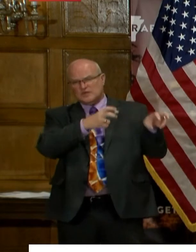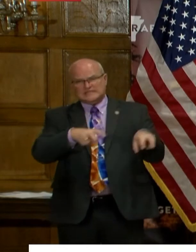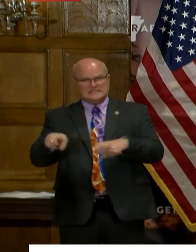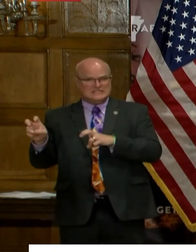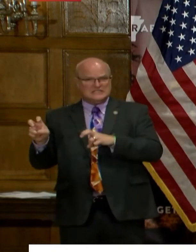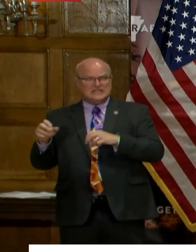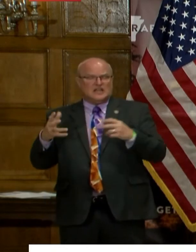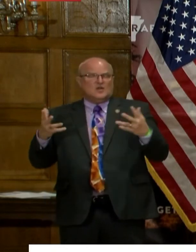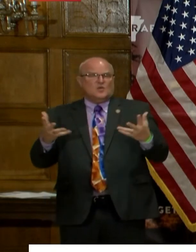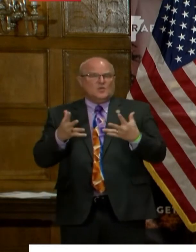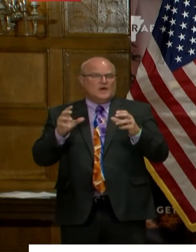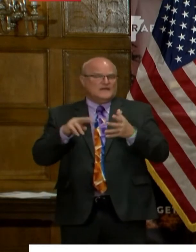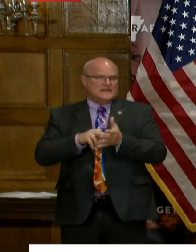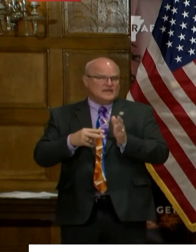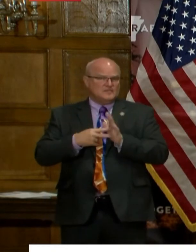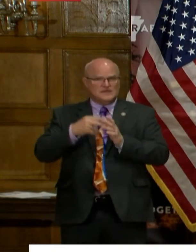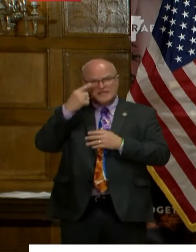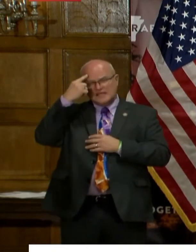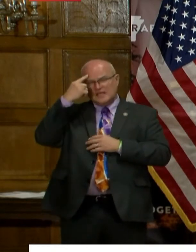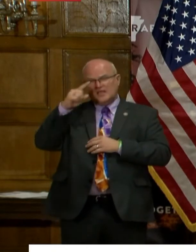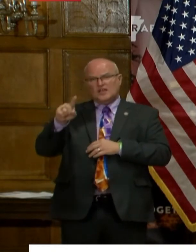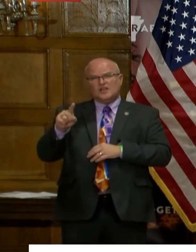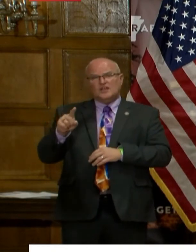transition and what that could mean for